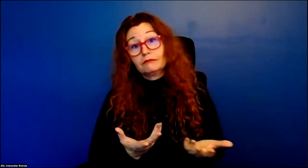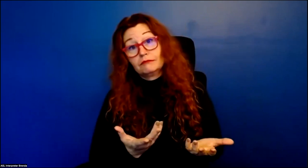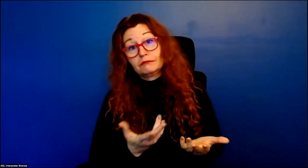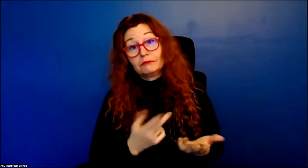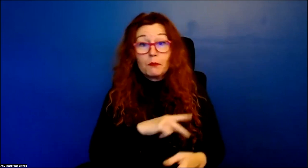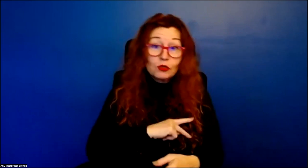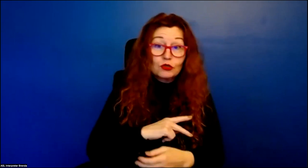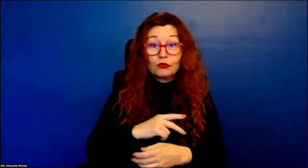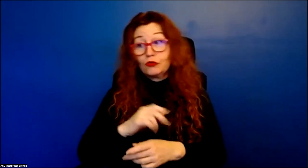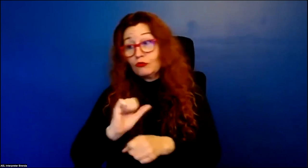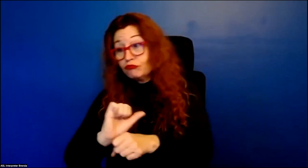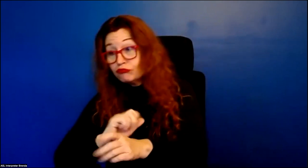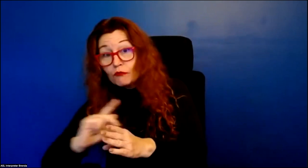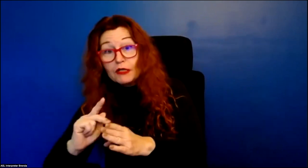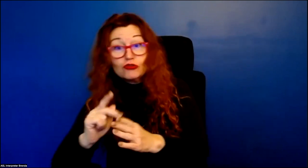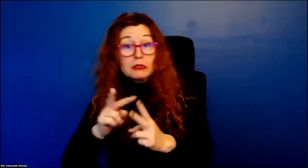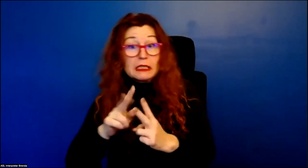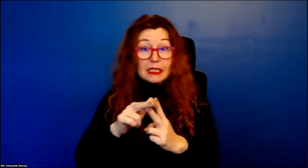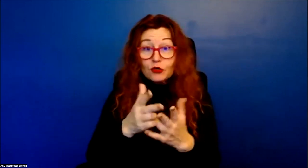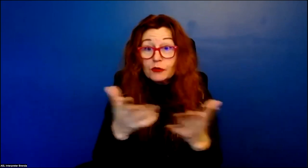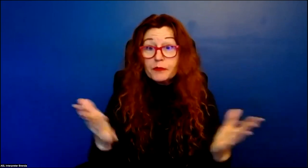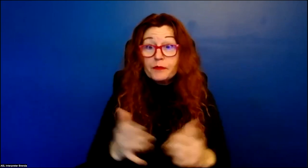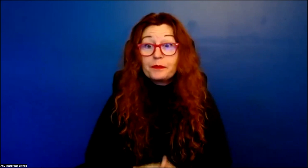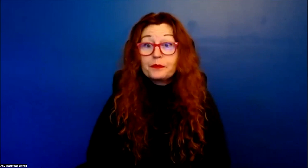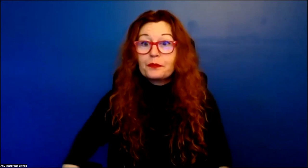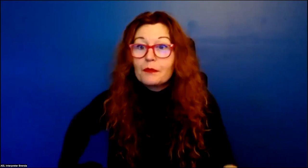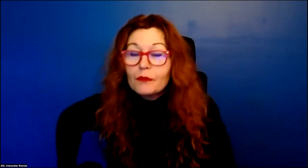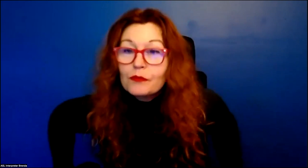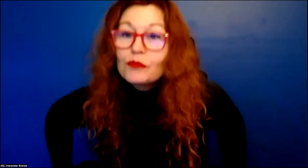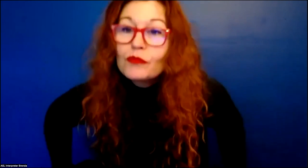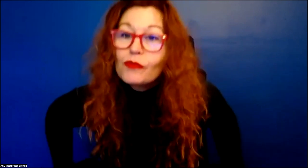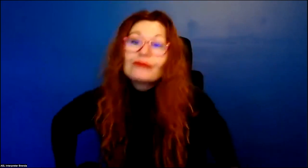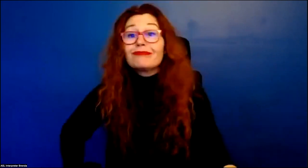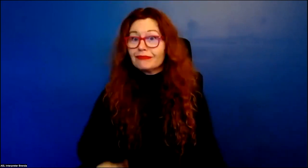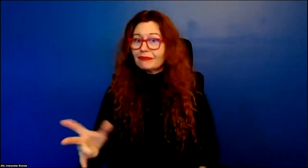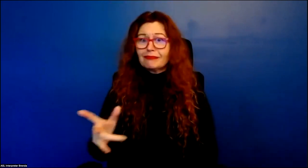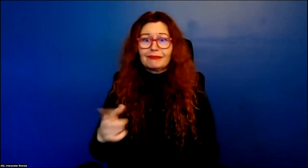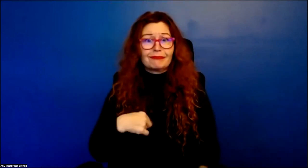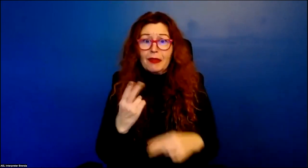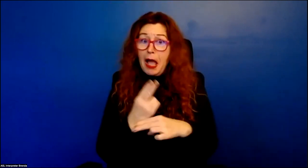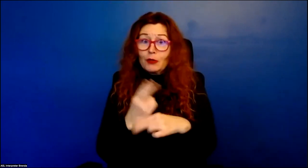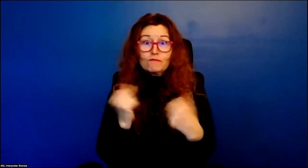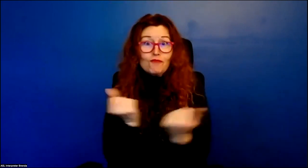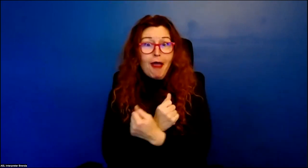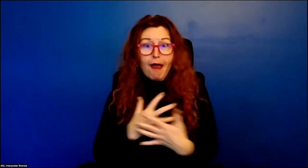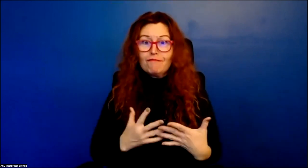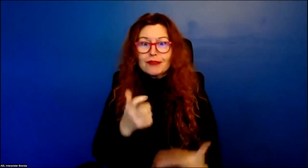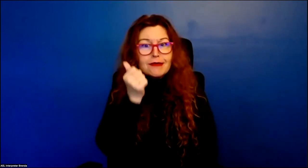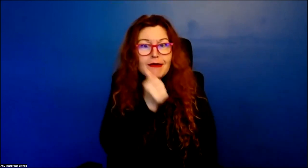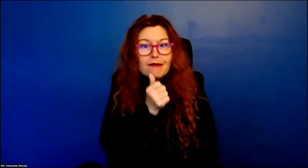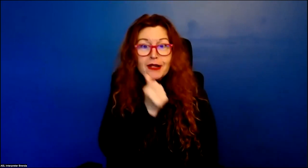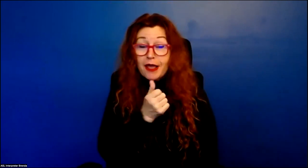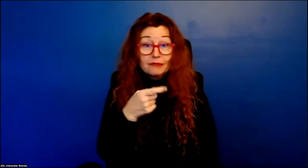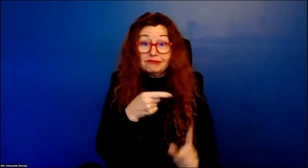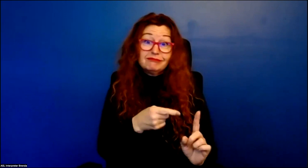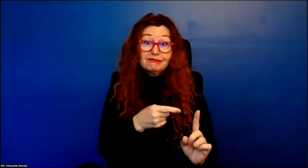Kick this one off. Every day I use it for everything. The biggest one is my smartphone. I